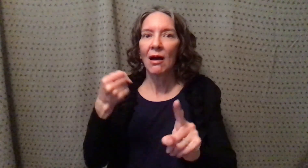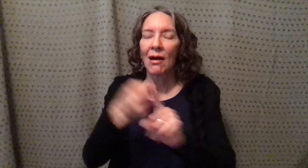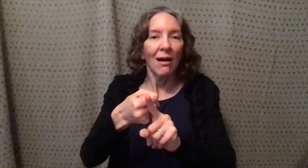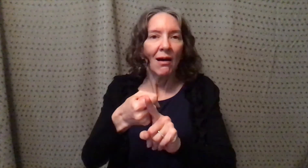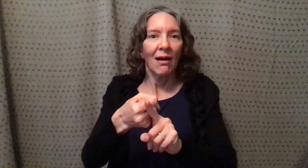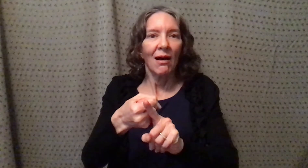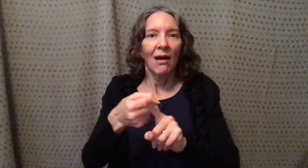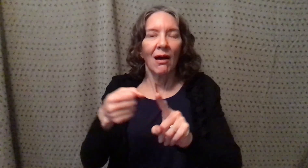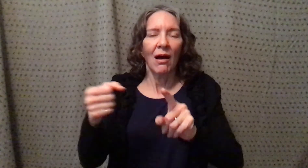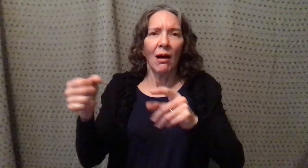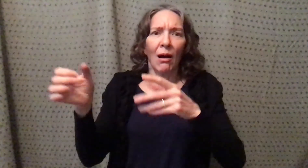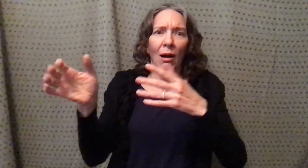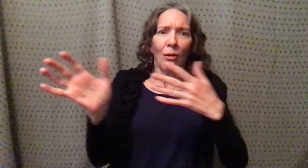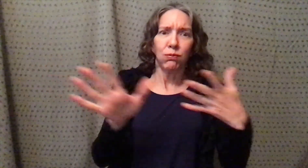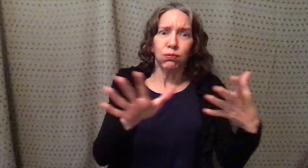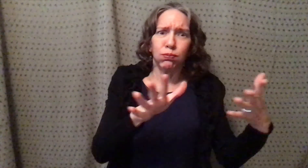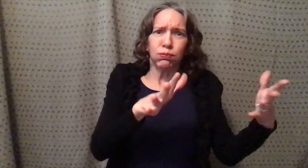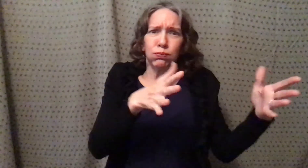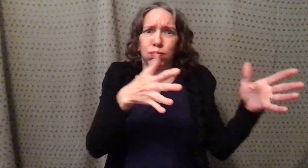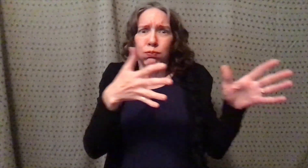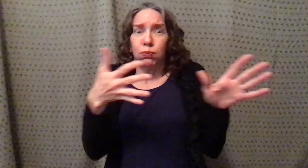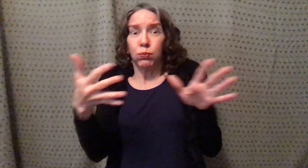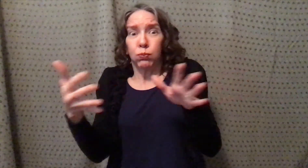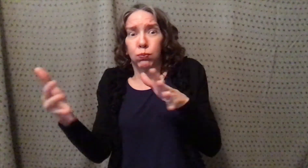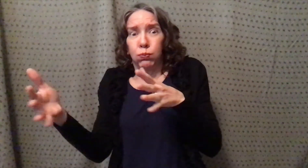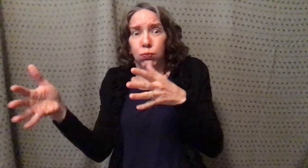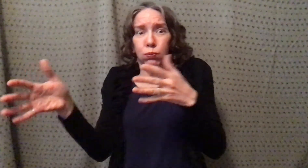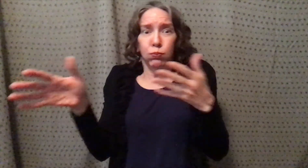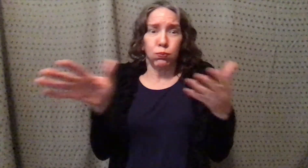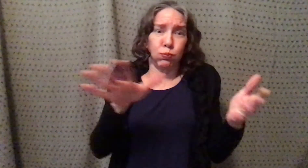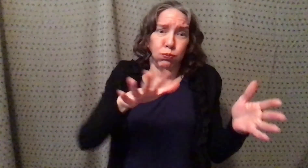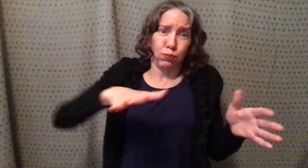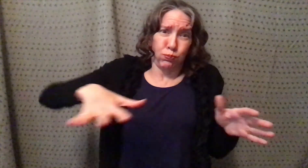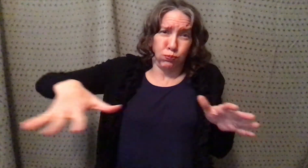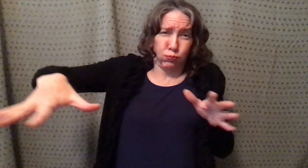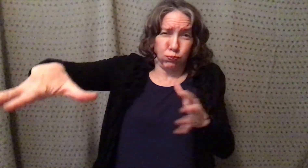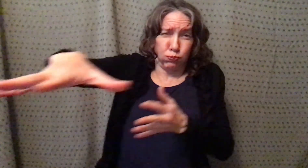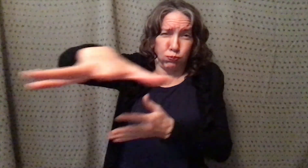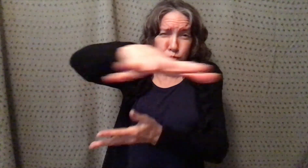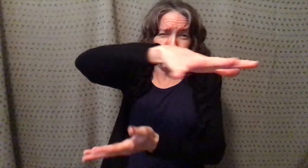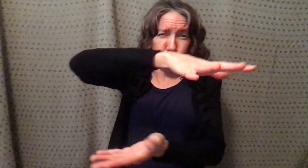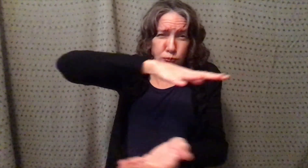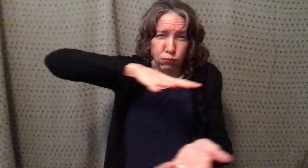Last night, unexpectedly, a windstorm hit the area.